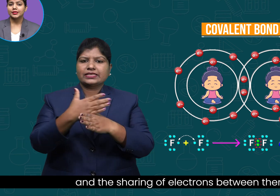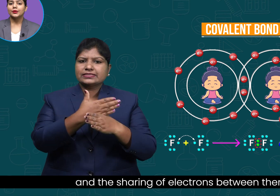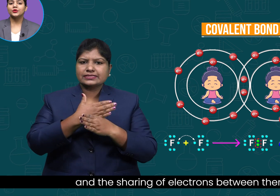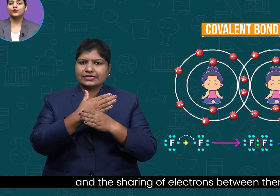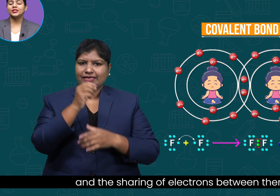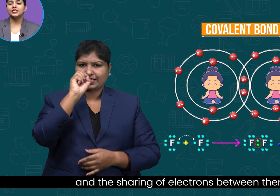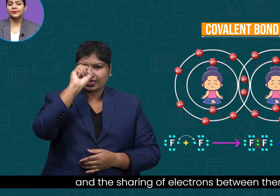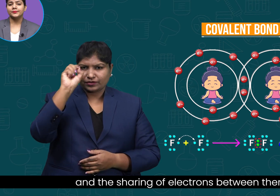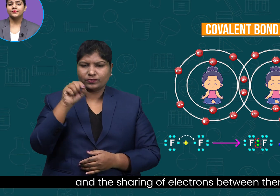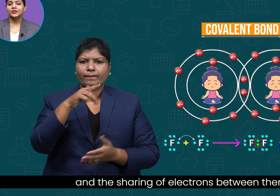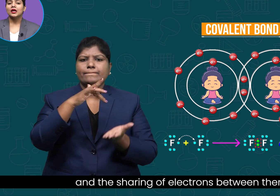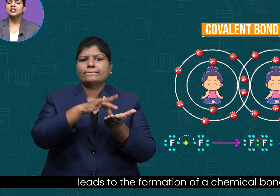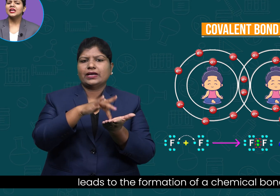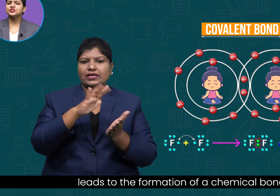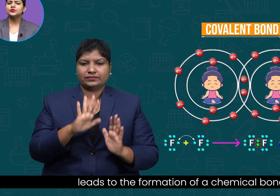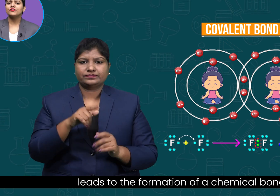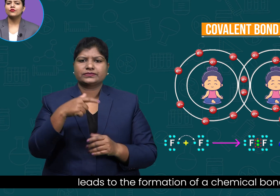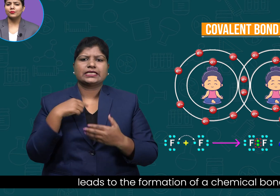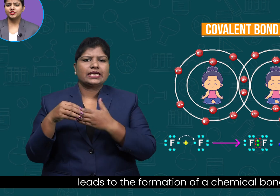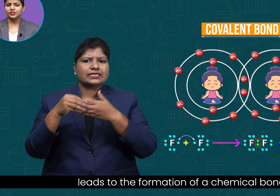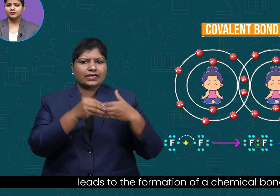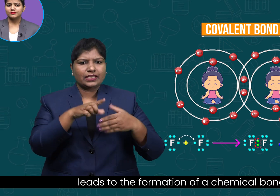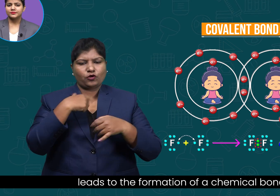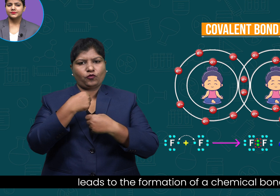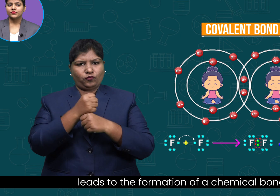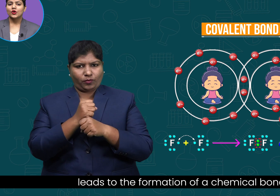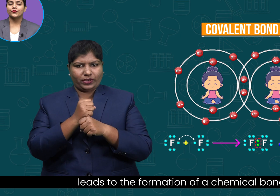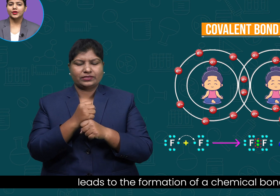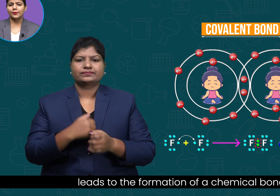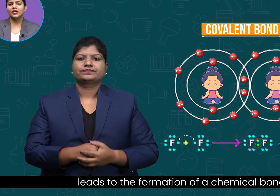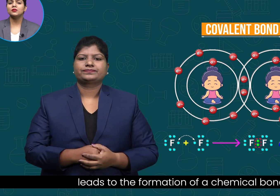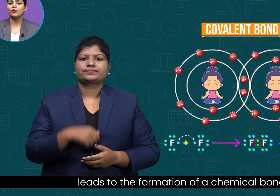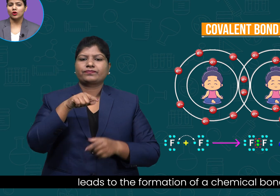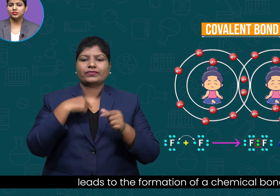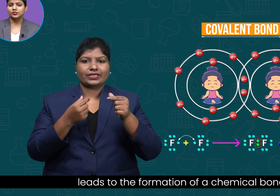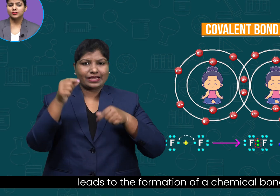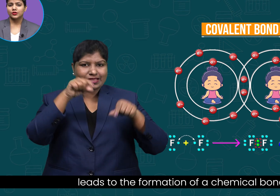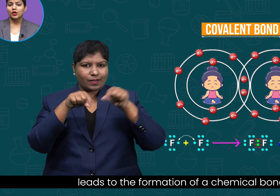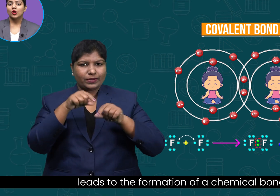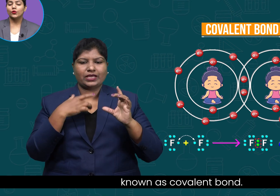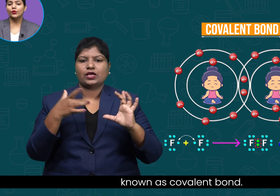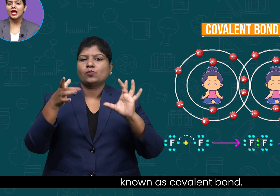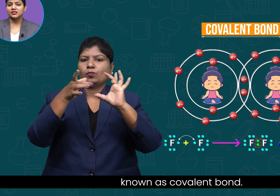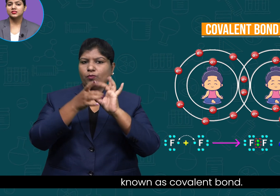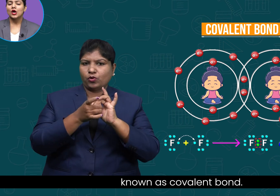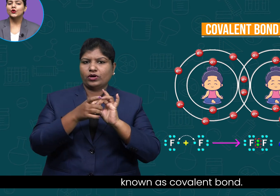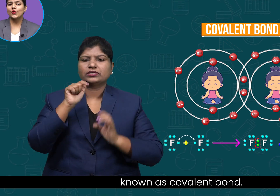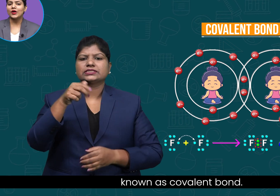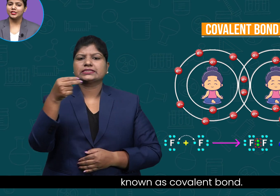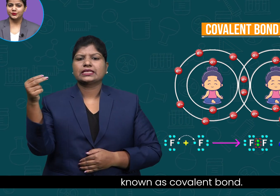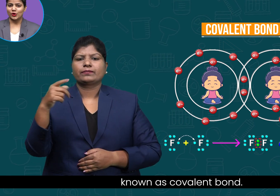electrons between them leads to the formation of a chemical bond known